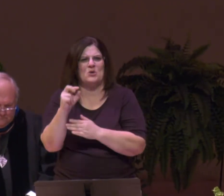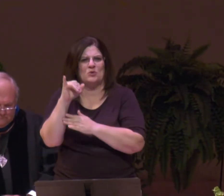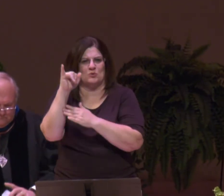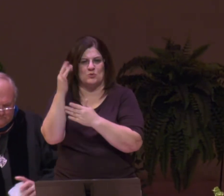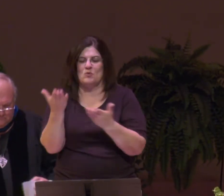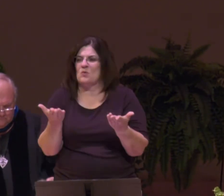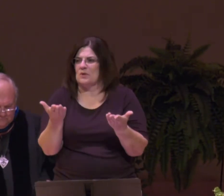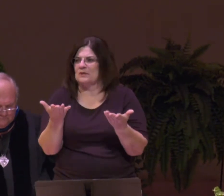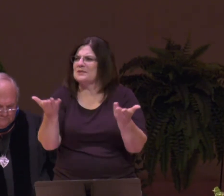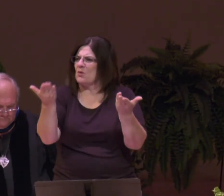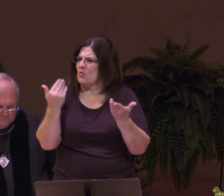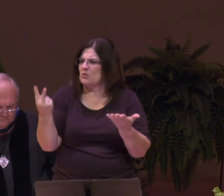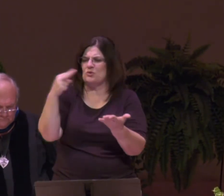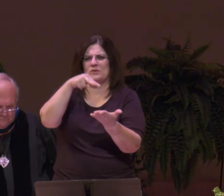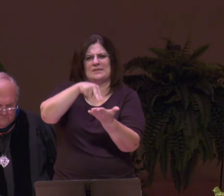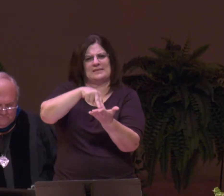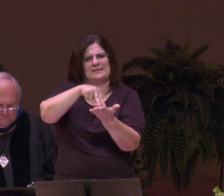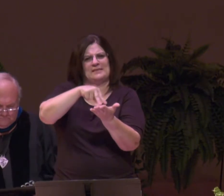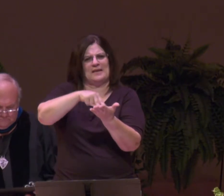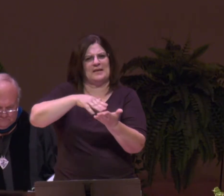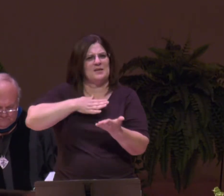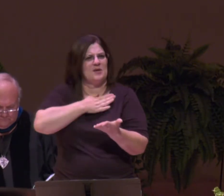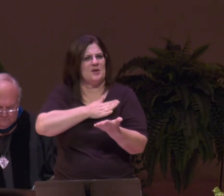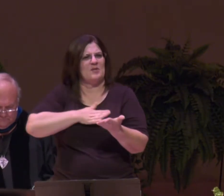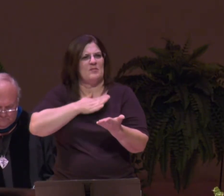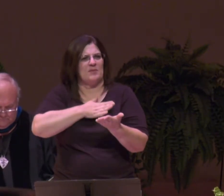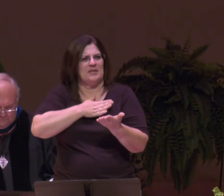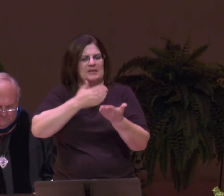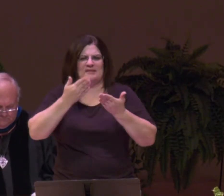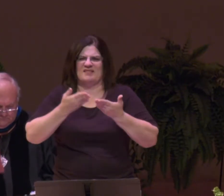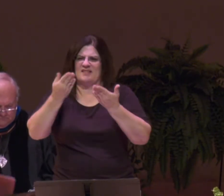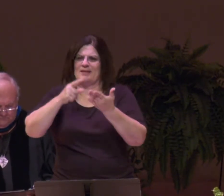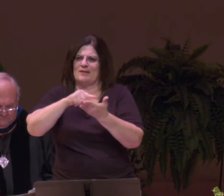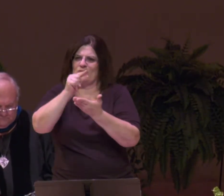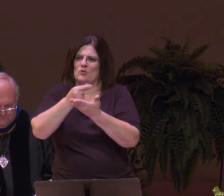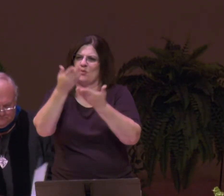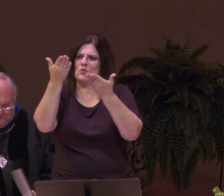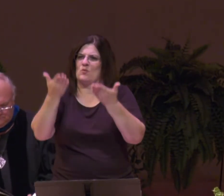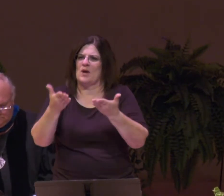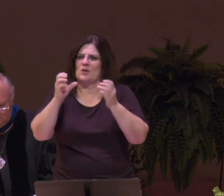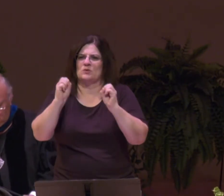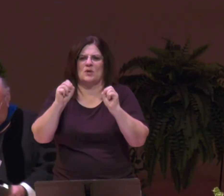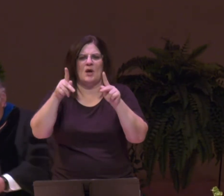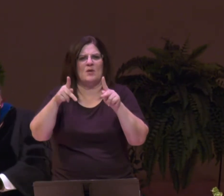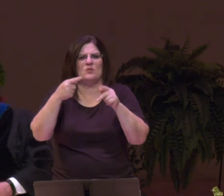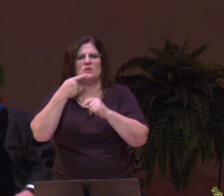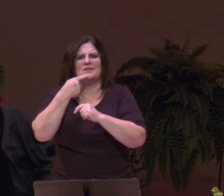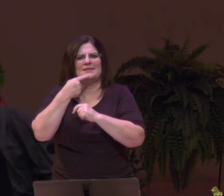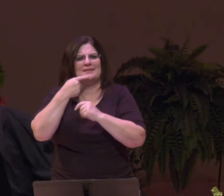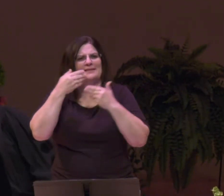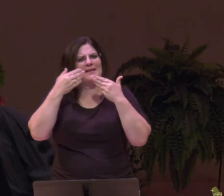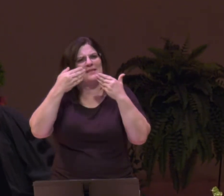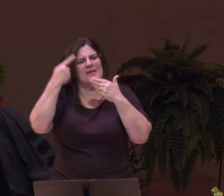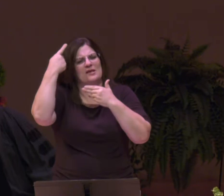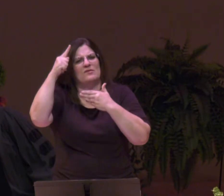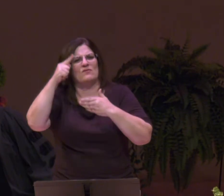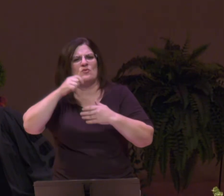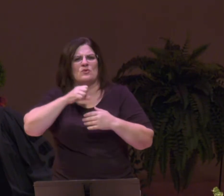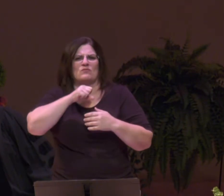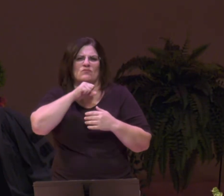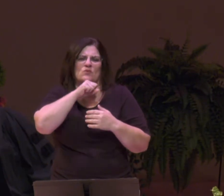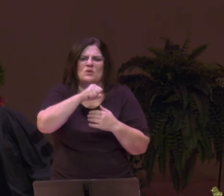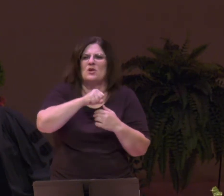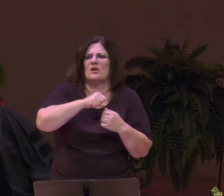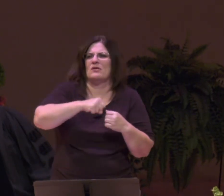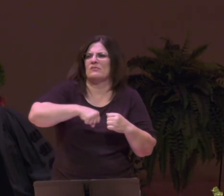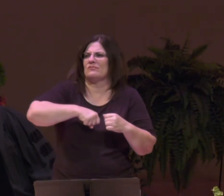for you to stand up and let our graduates have one more opportunity to say thank you for your love and your time